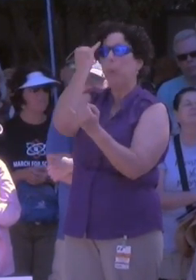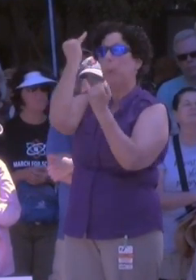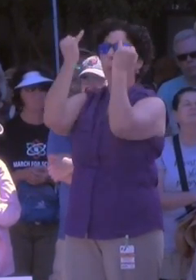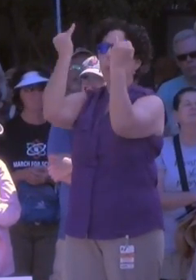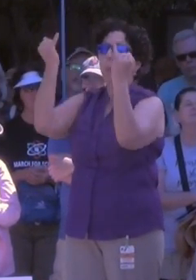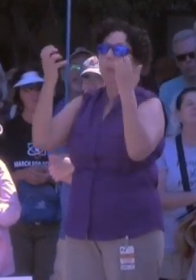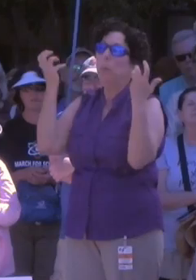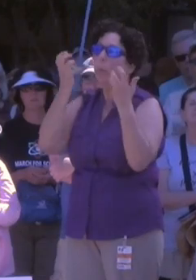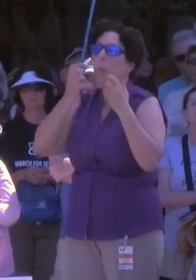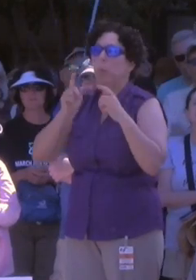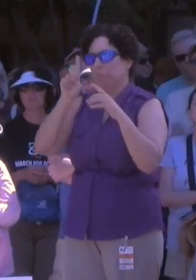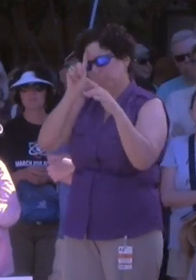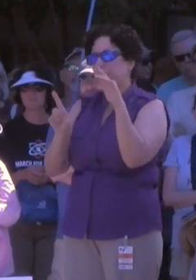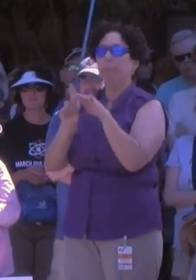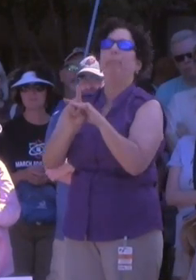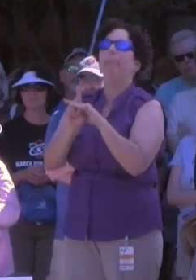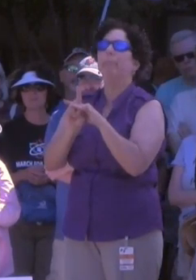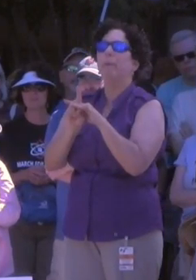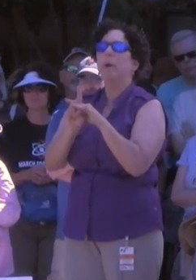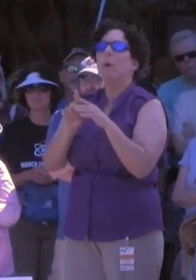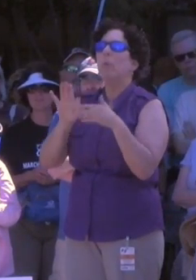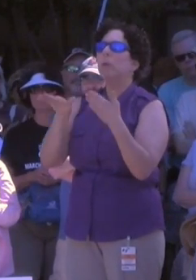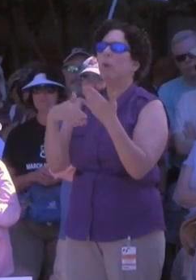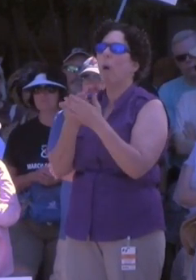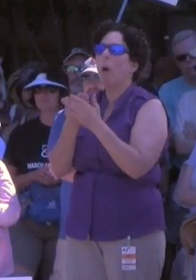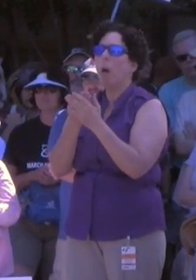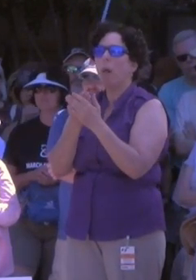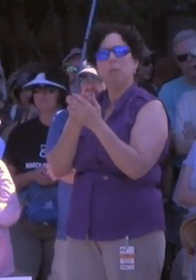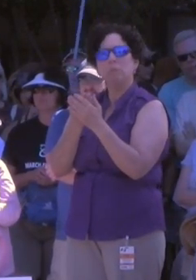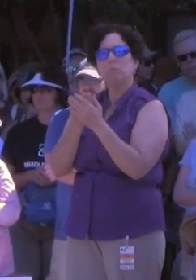new ideas, that we can all move toward